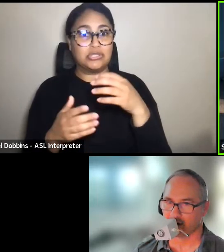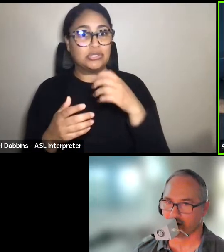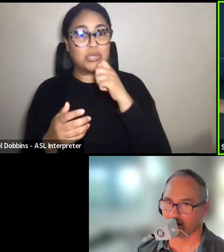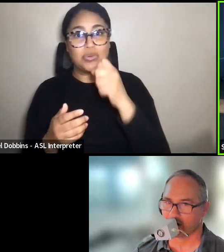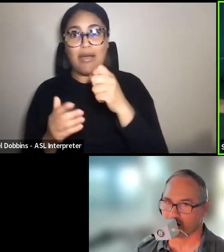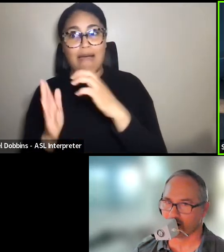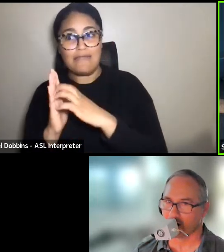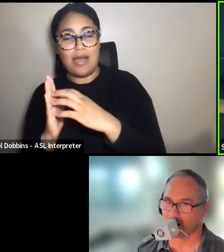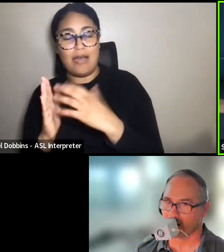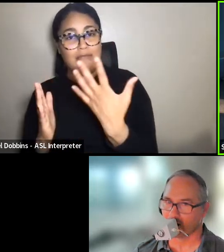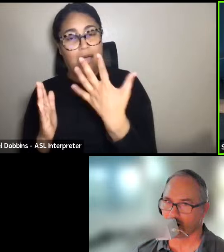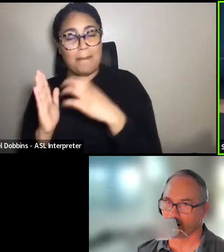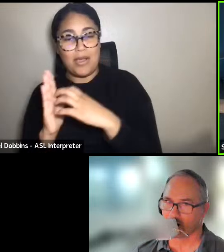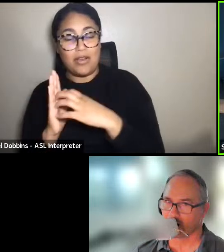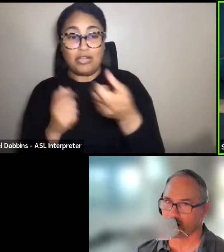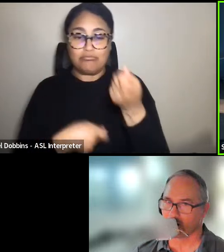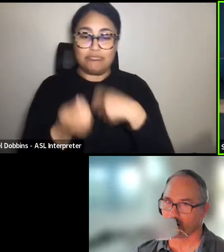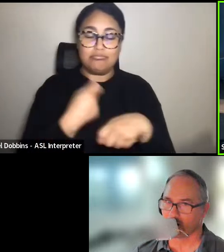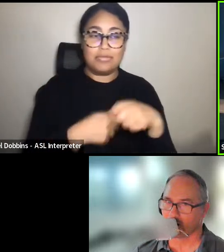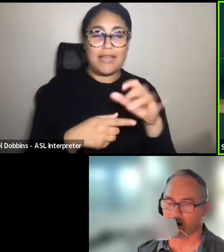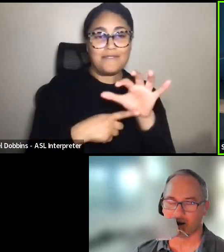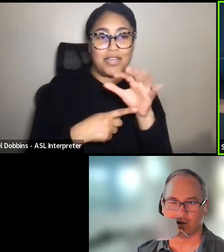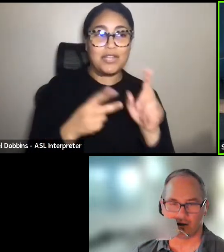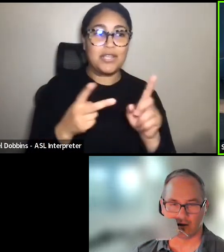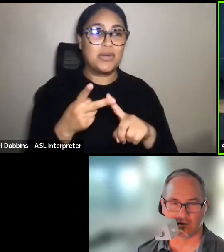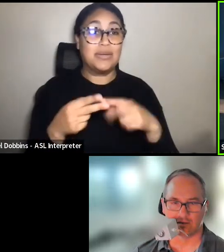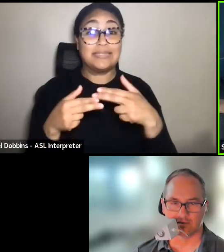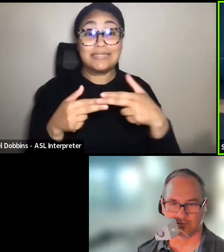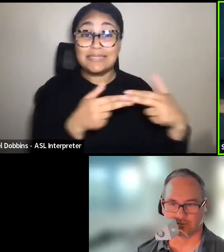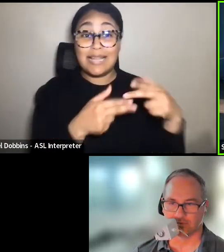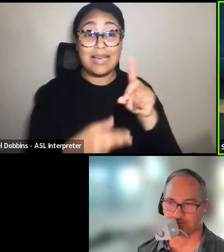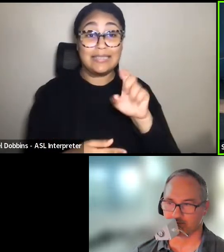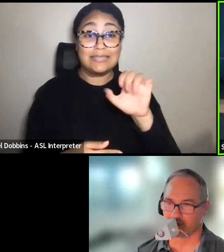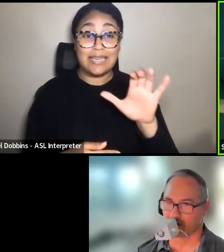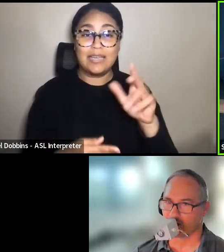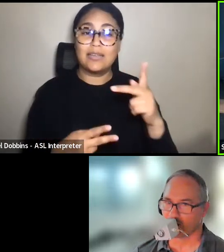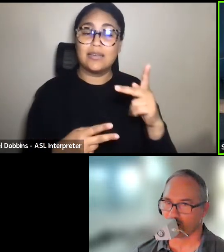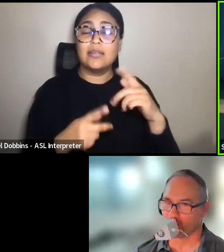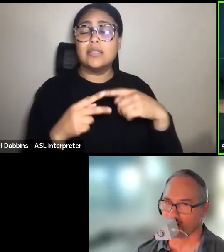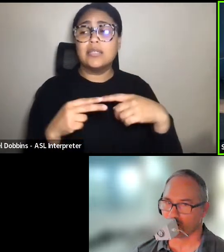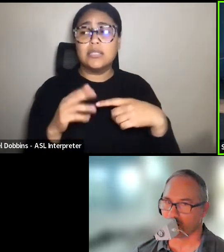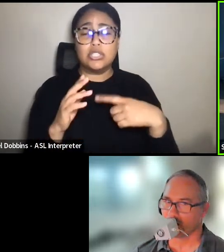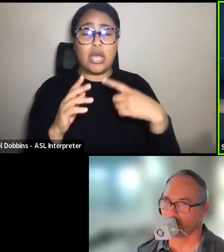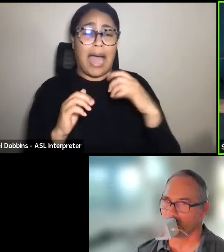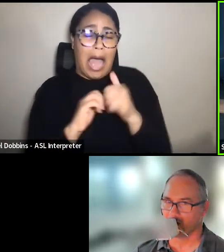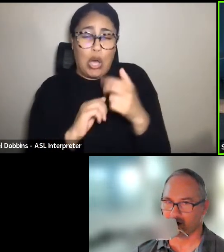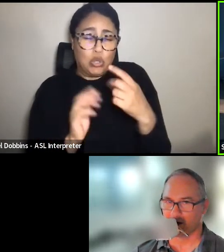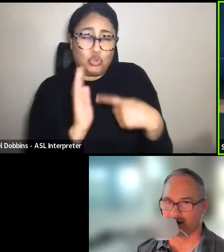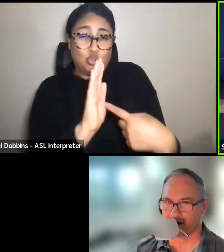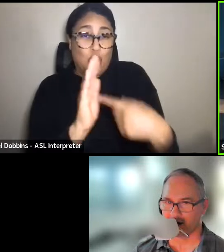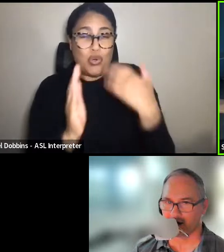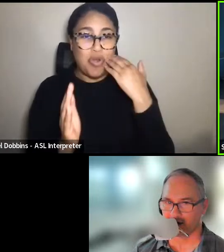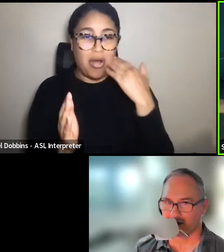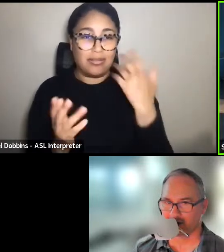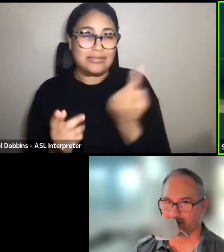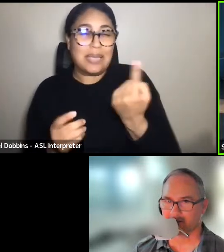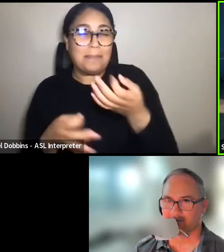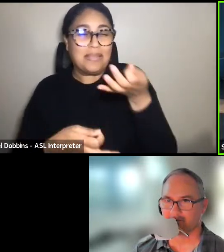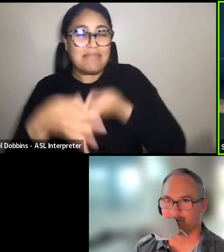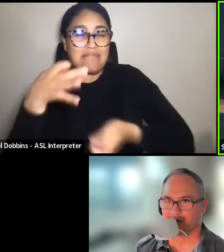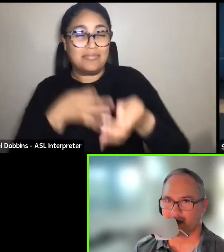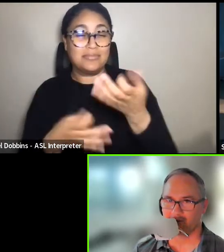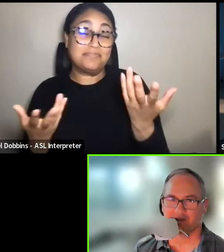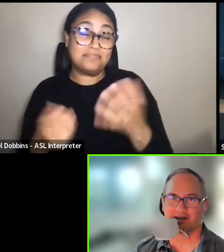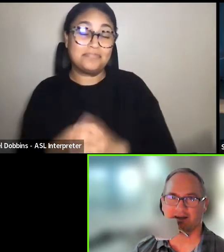a slide deck. There's many other possibilities that we should be thinking about. Yeah. Sorry, I just want to say hi,